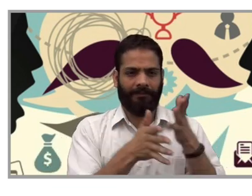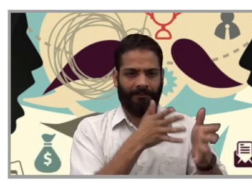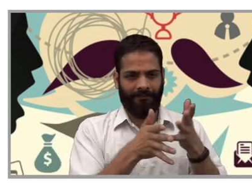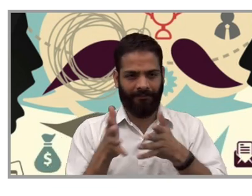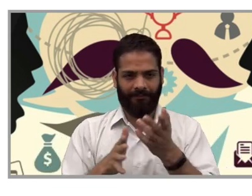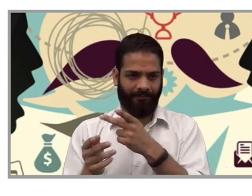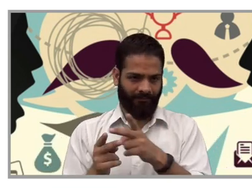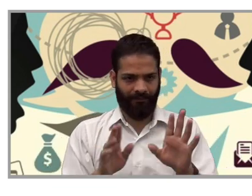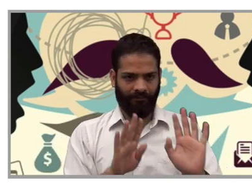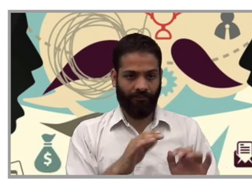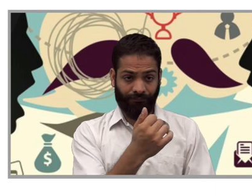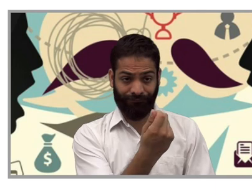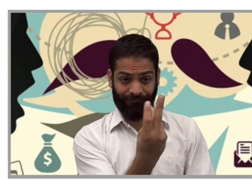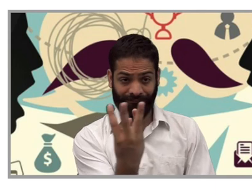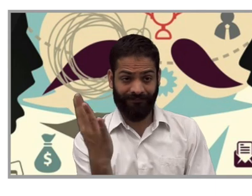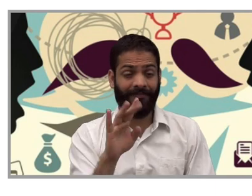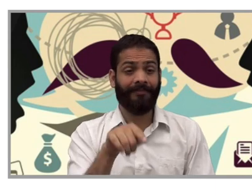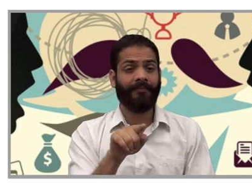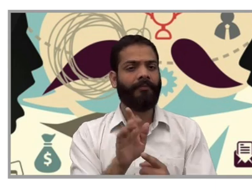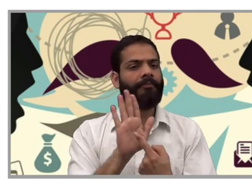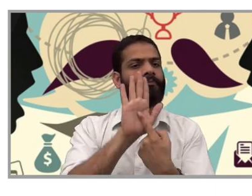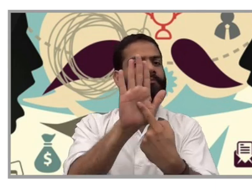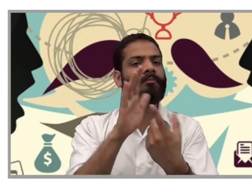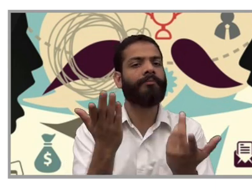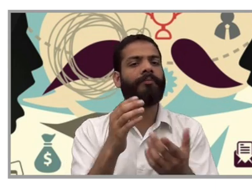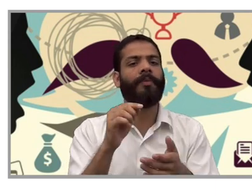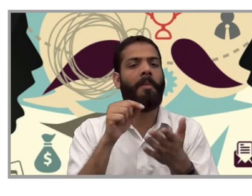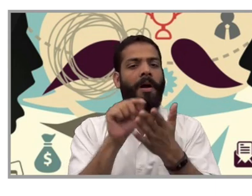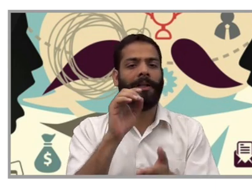Pluralisation is indicated by zero marking.